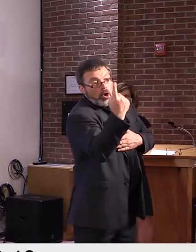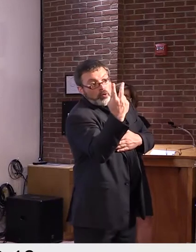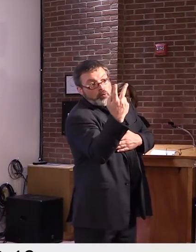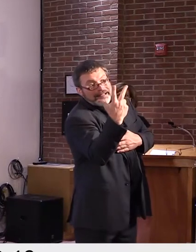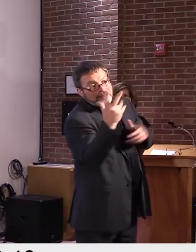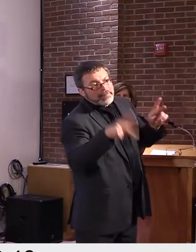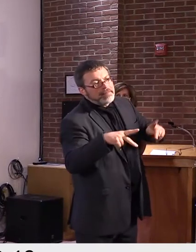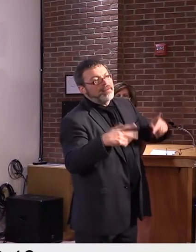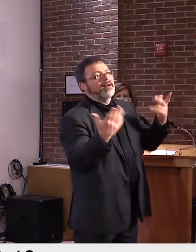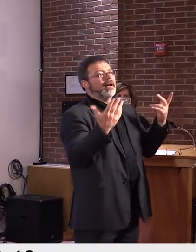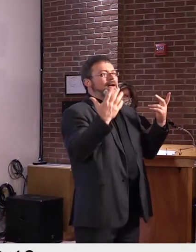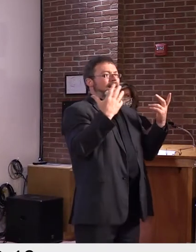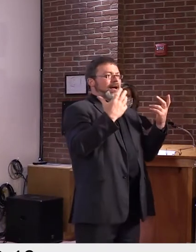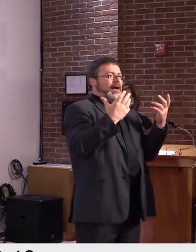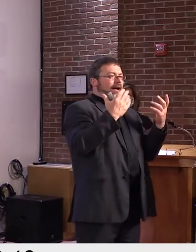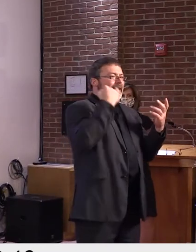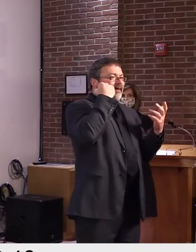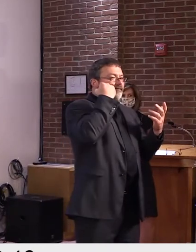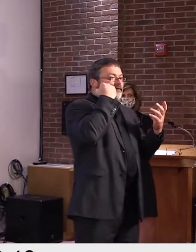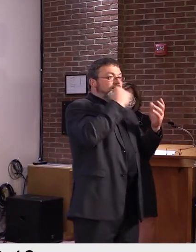household.